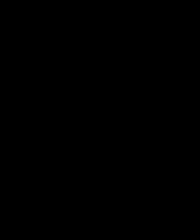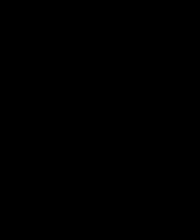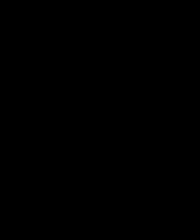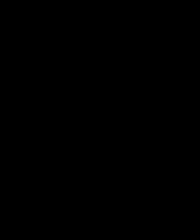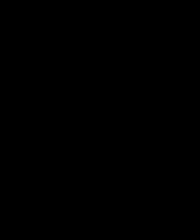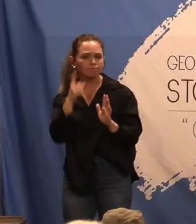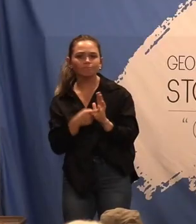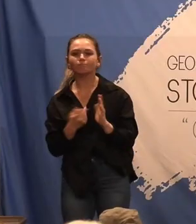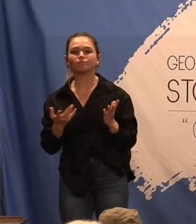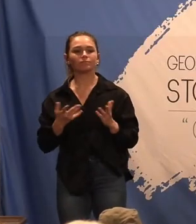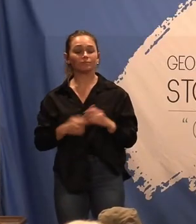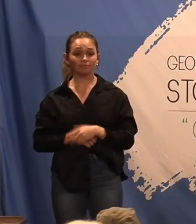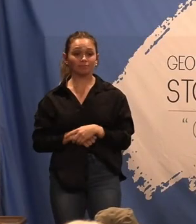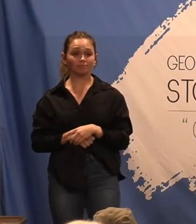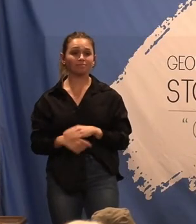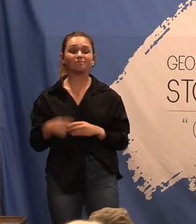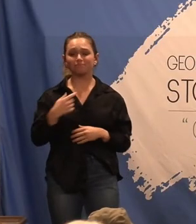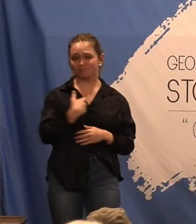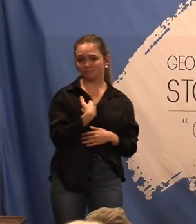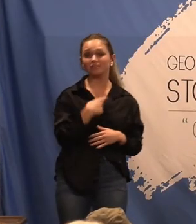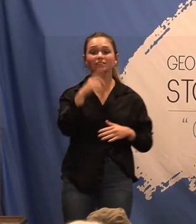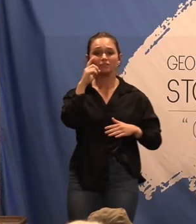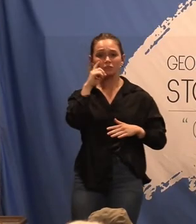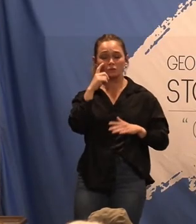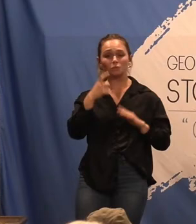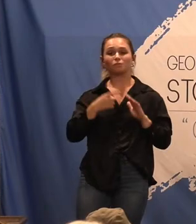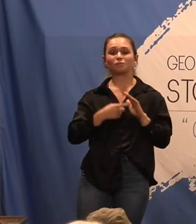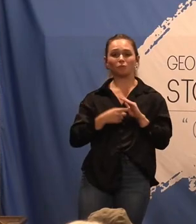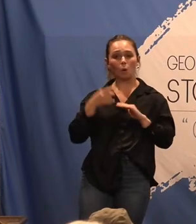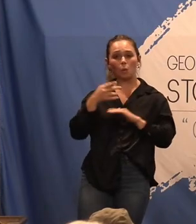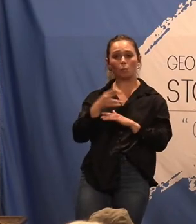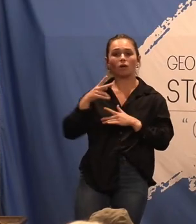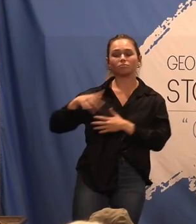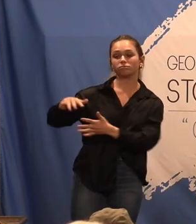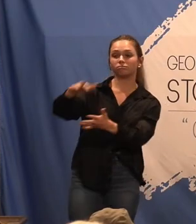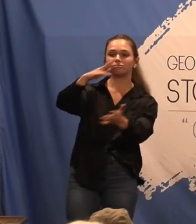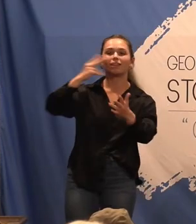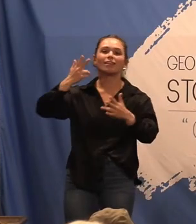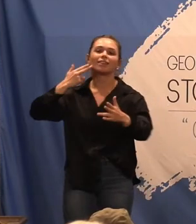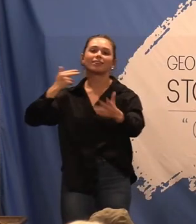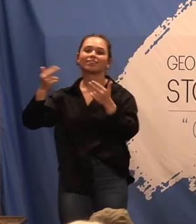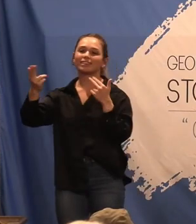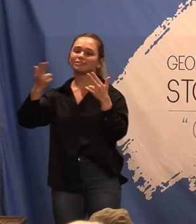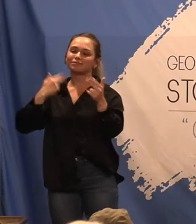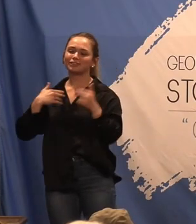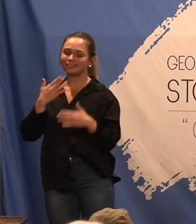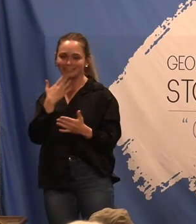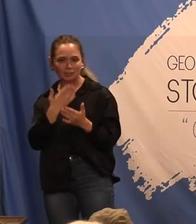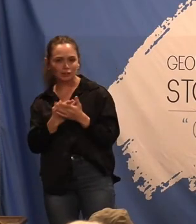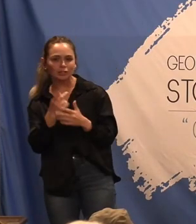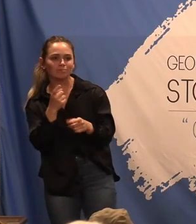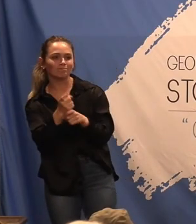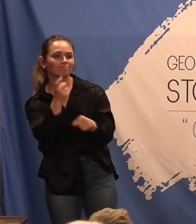found. I found that wood smoke and laughter at a good joke